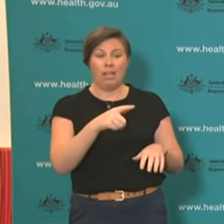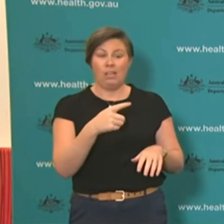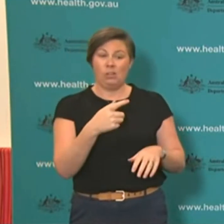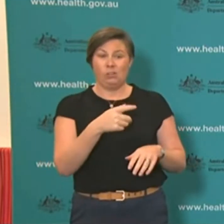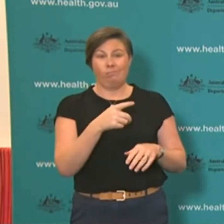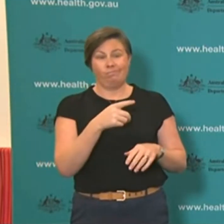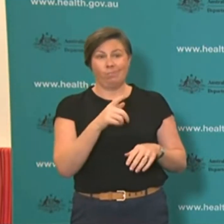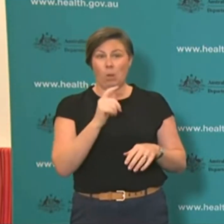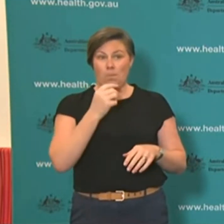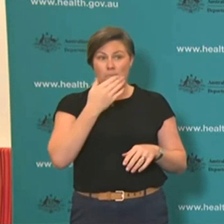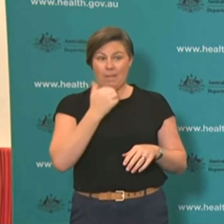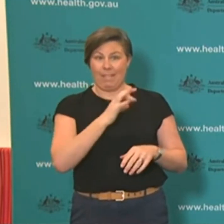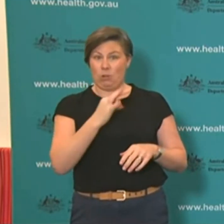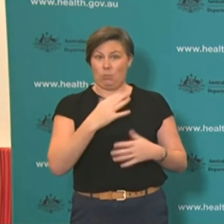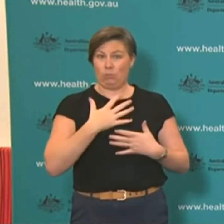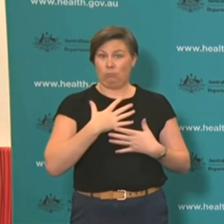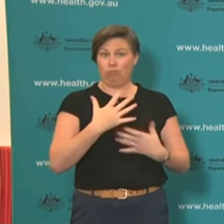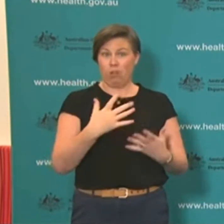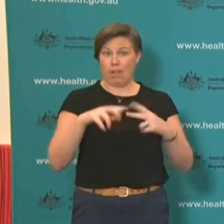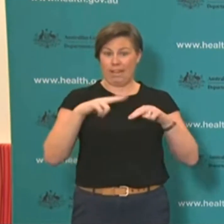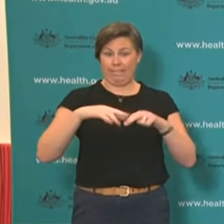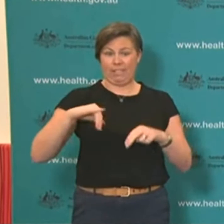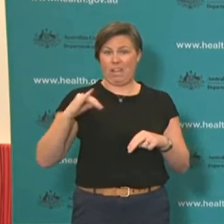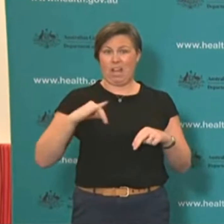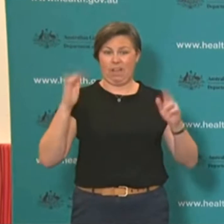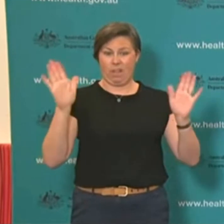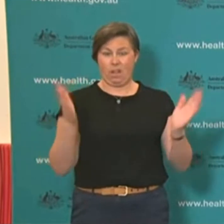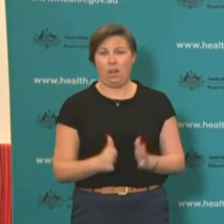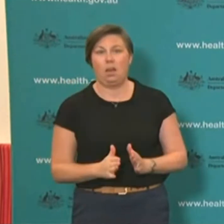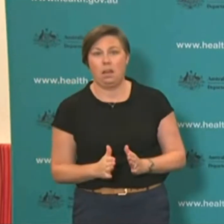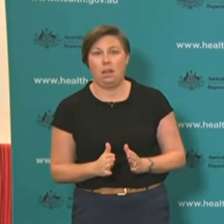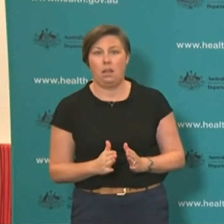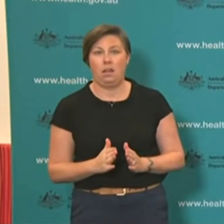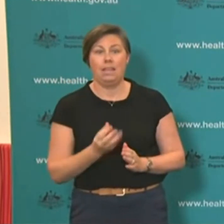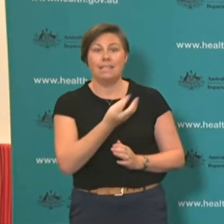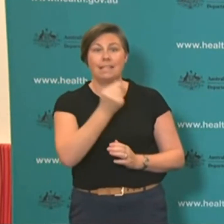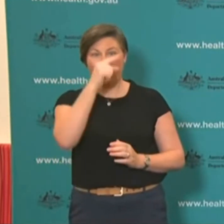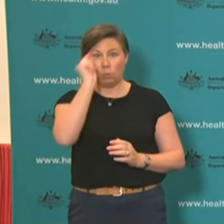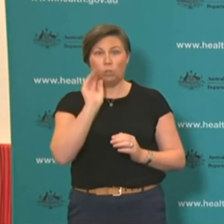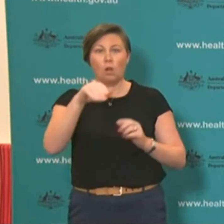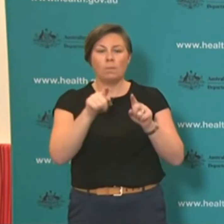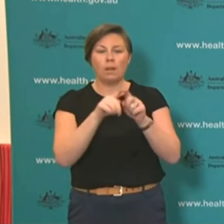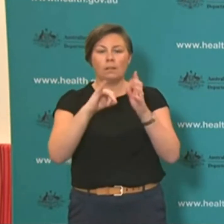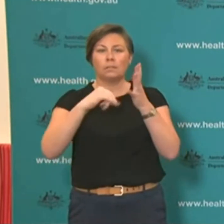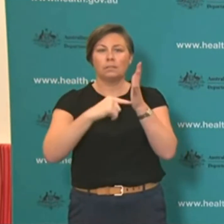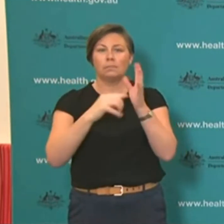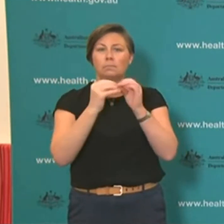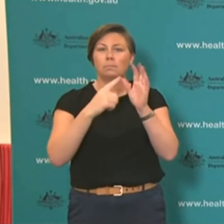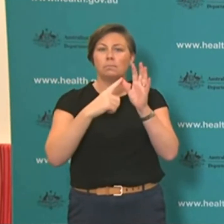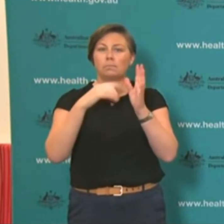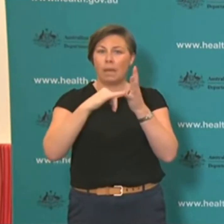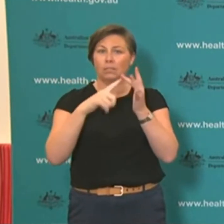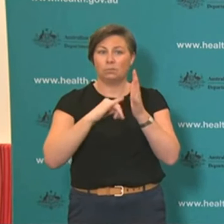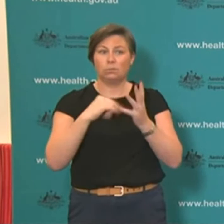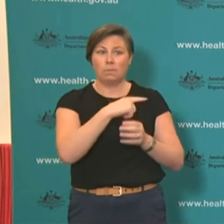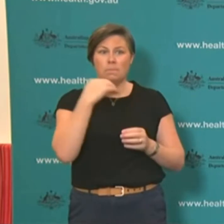over 80%, and we've seen since then places like St Basil's lose their entire staff. Why wasn't that advice